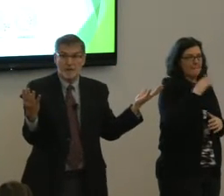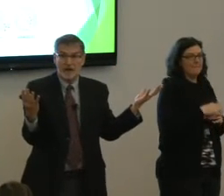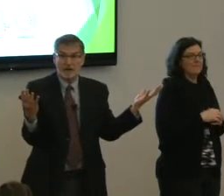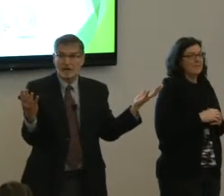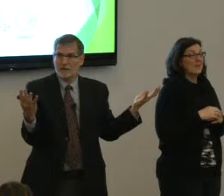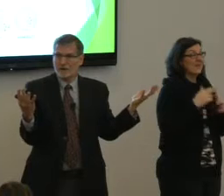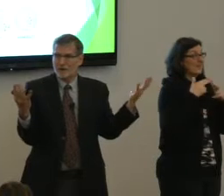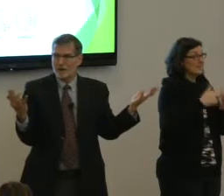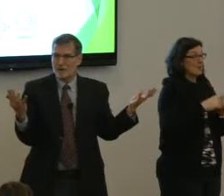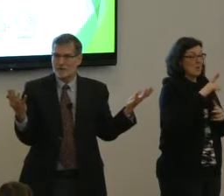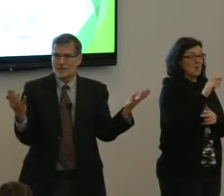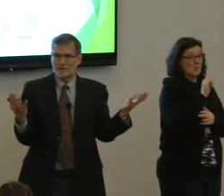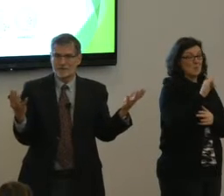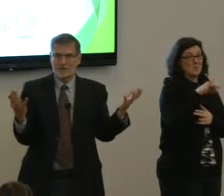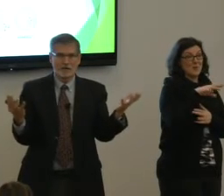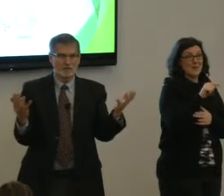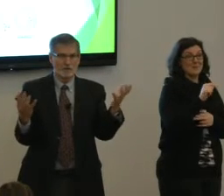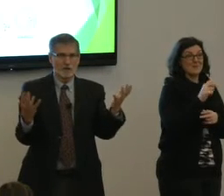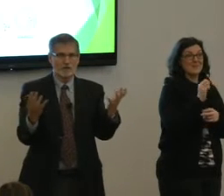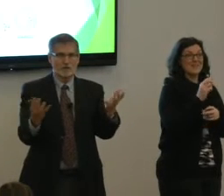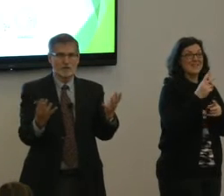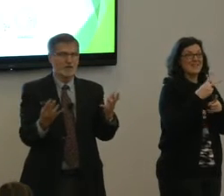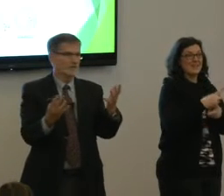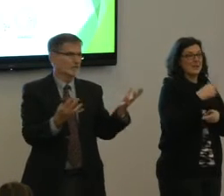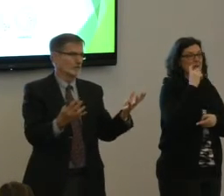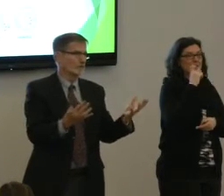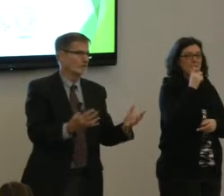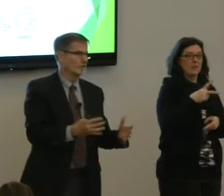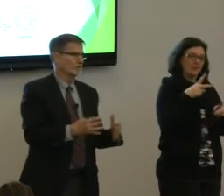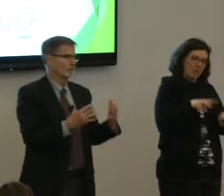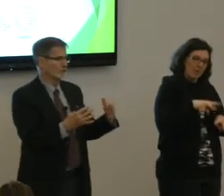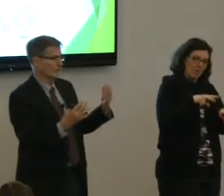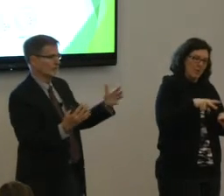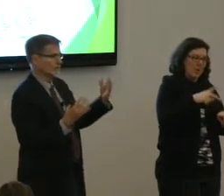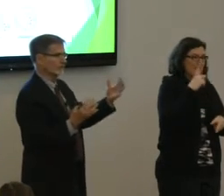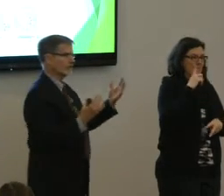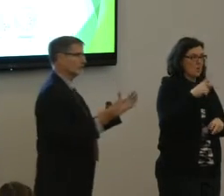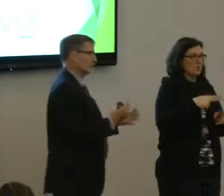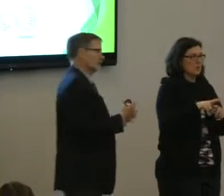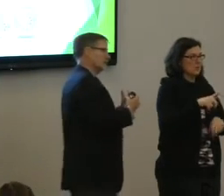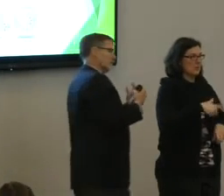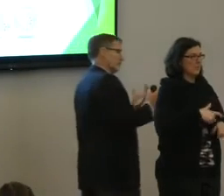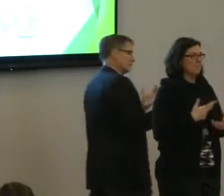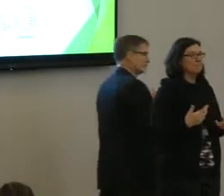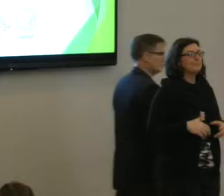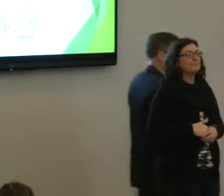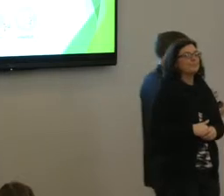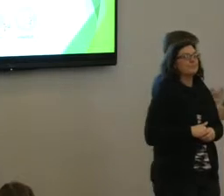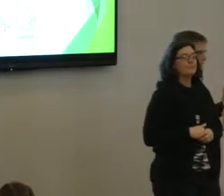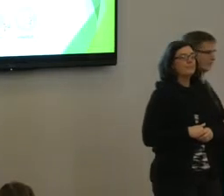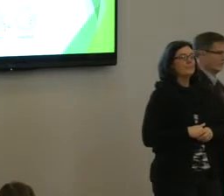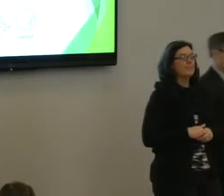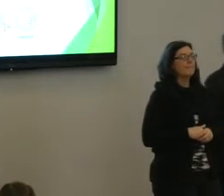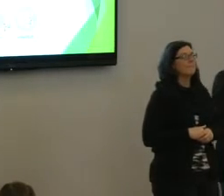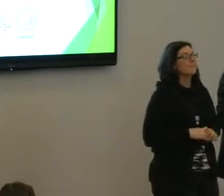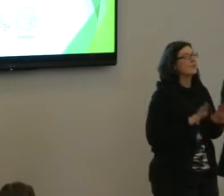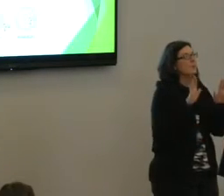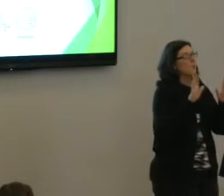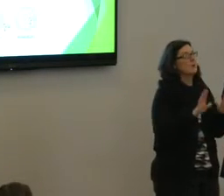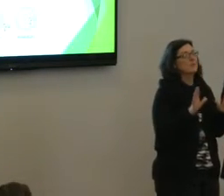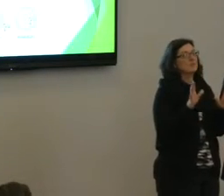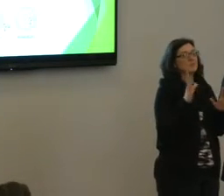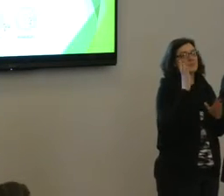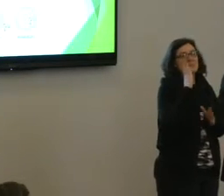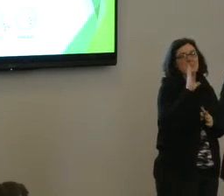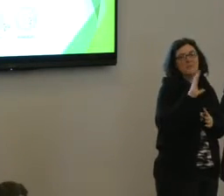called respite care. You know, it's because they don't have to watch their kid for a little bit. But it's just terrific to hear those